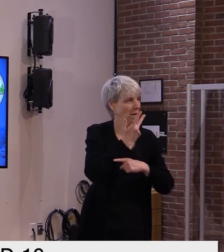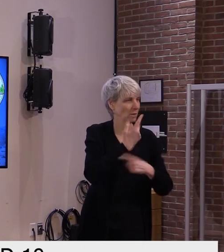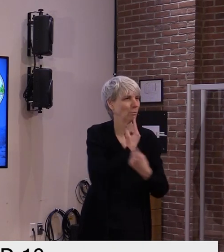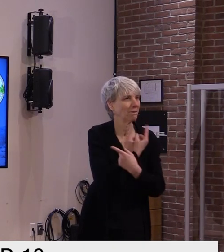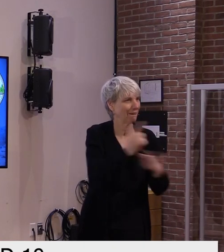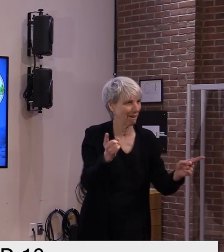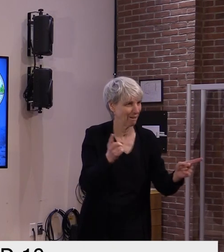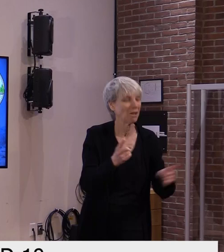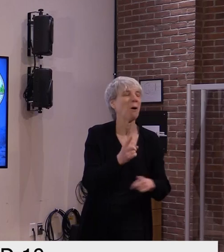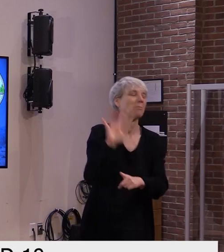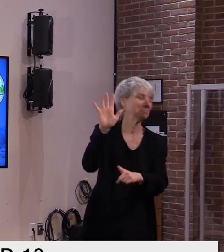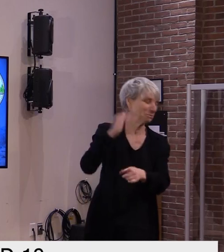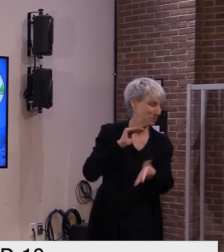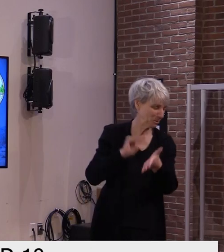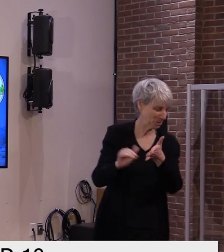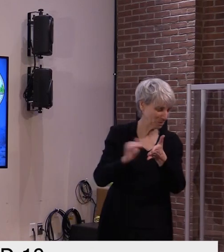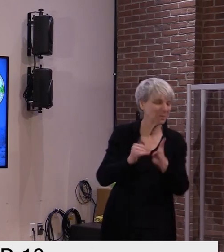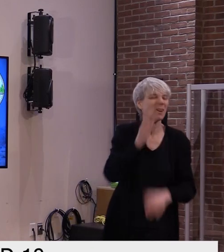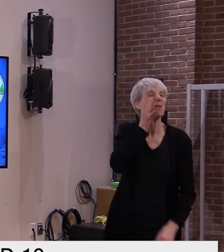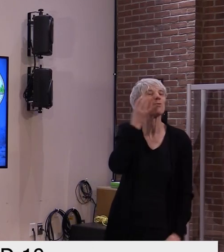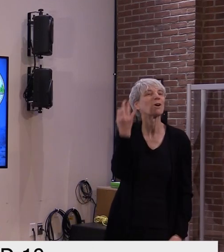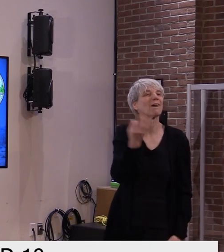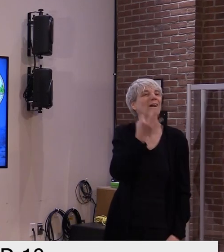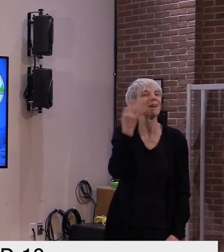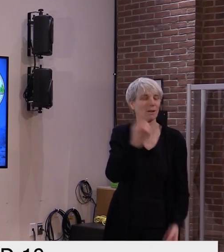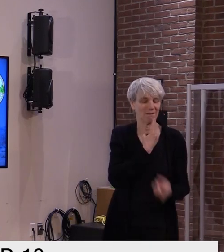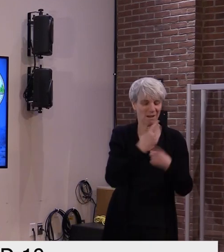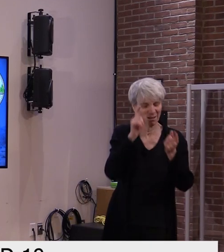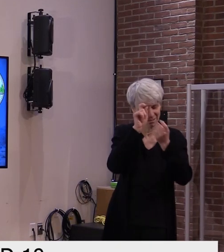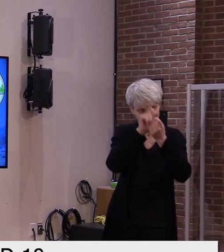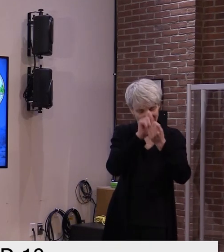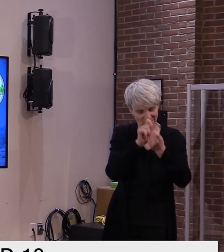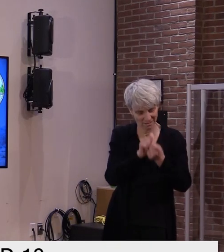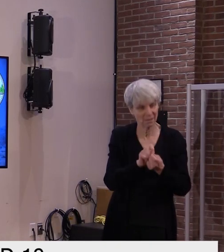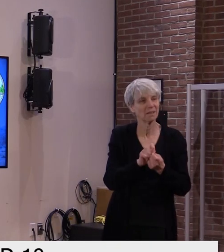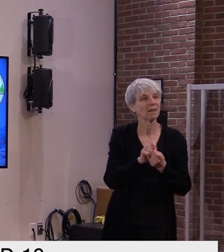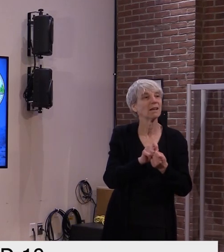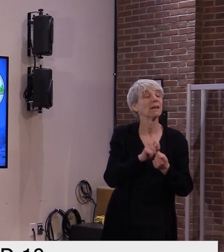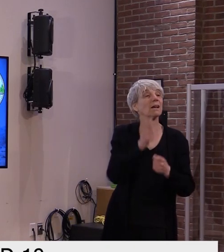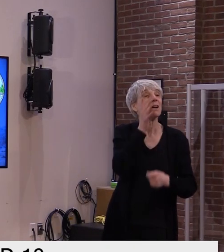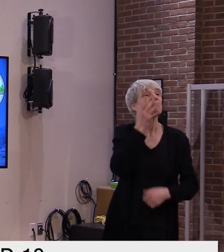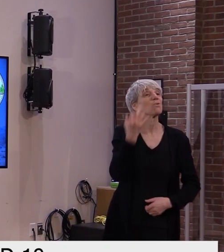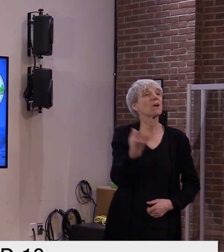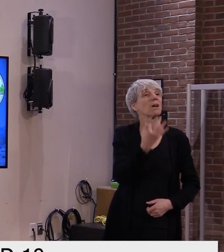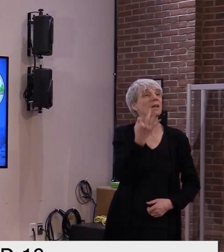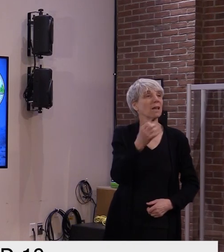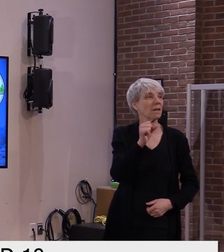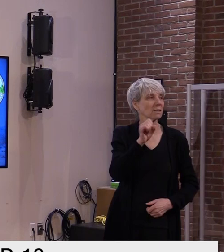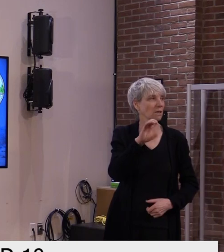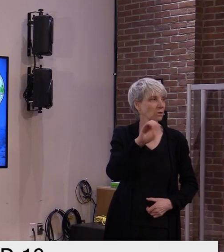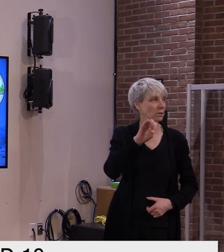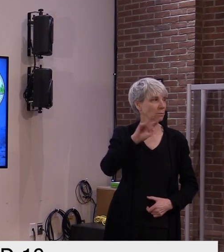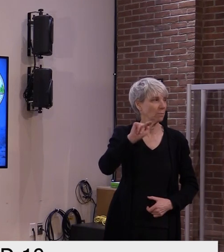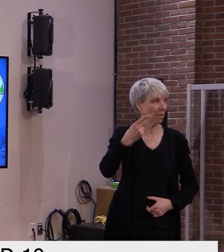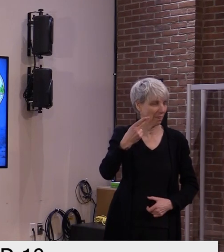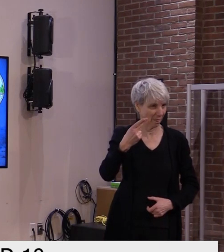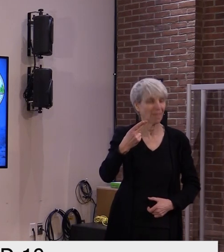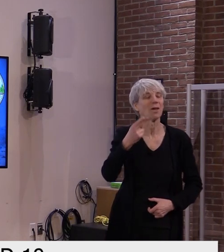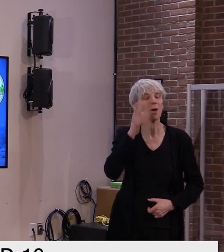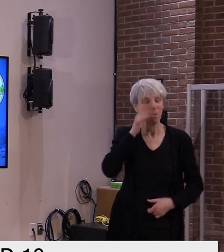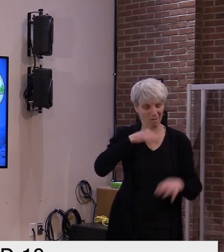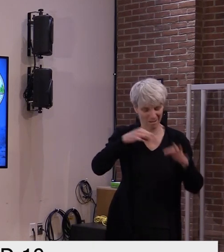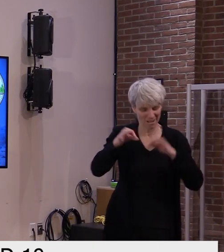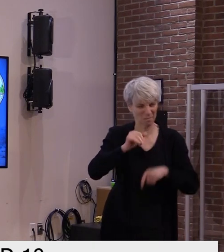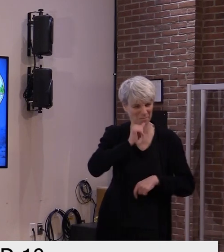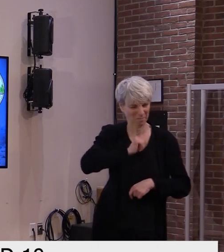details. Details on Friday. So Secretary Smith will be going into some of those details, hopefully flush this out a little